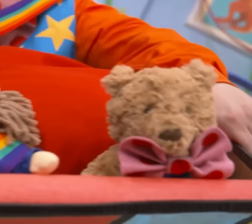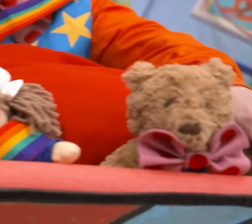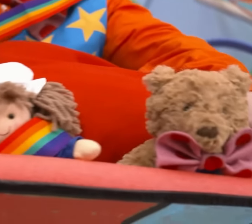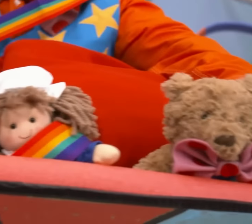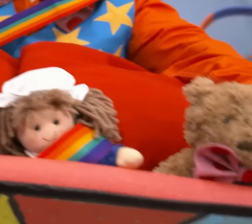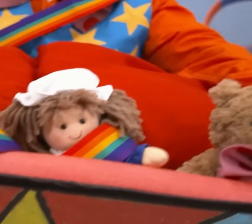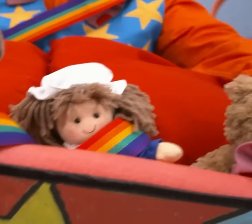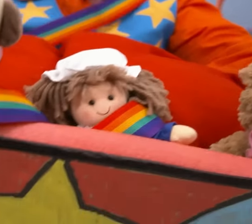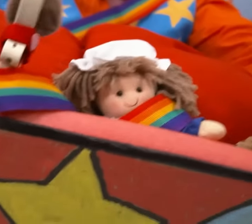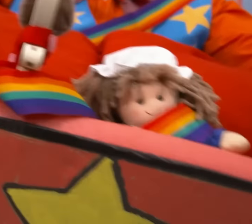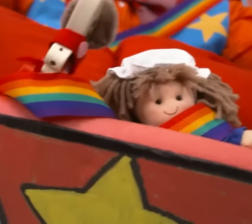And another!